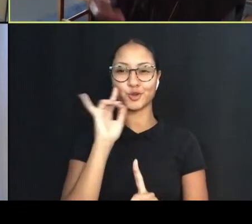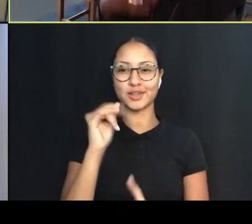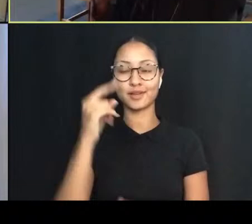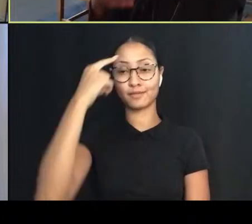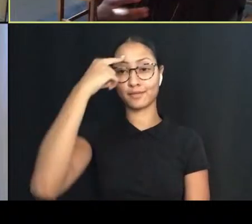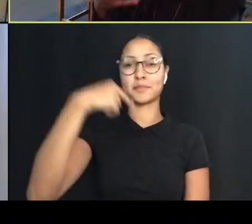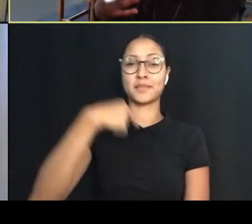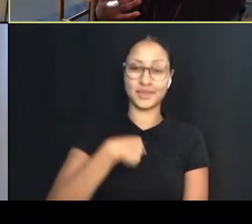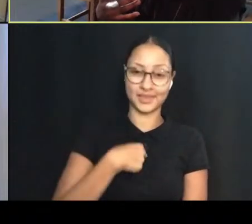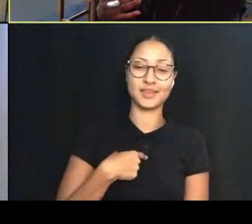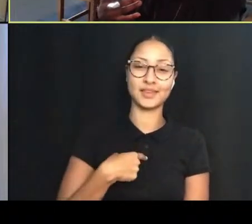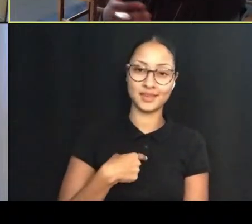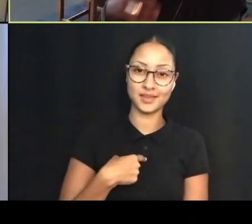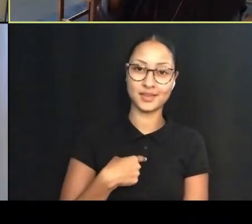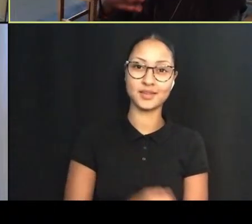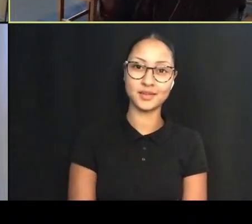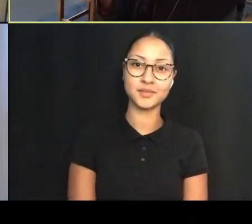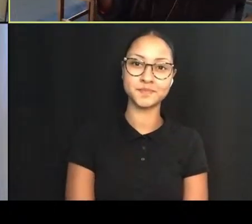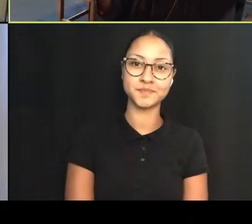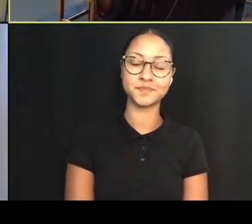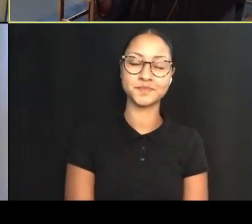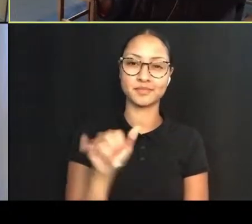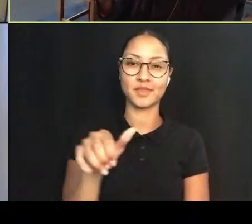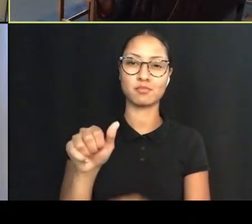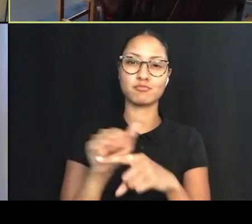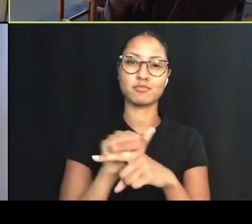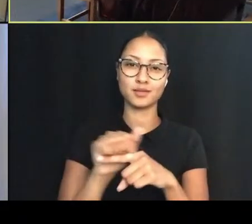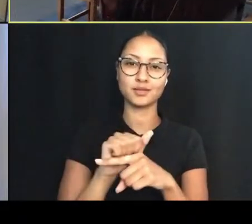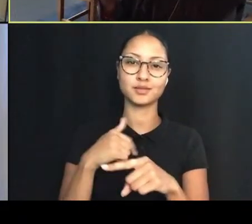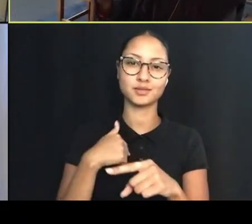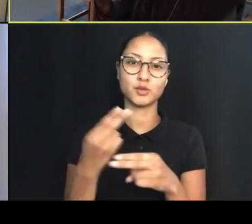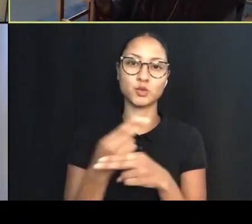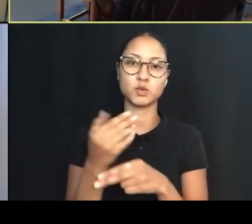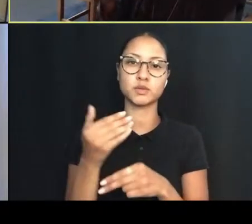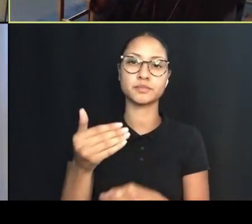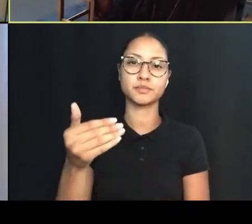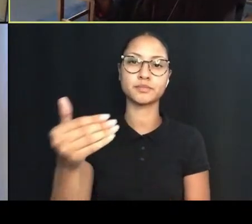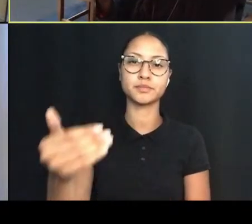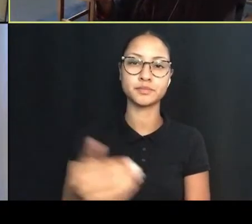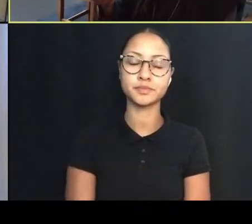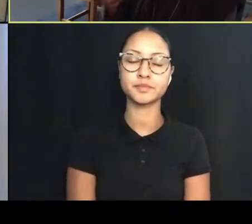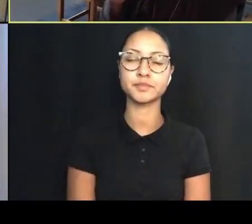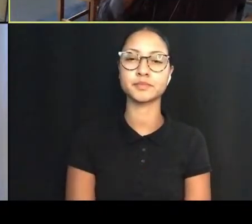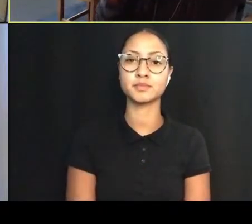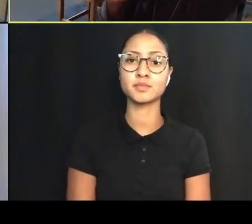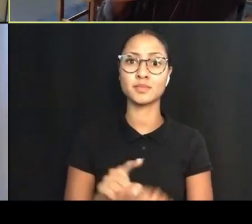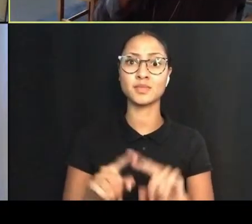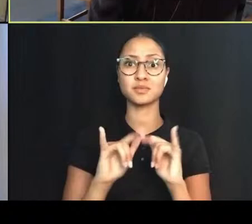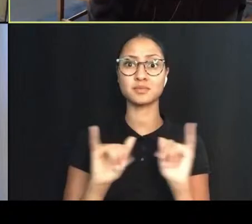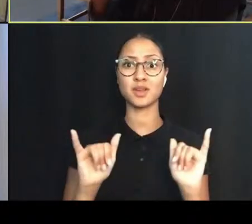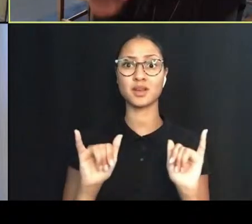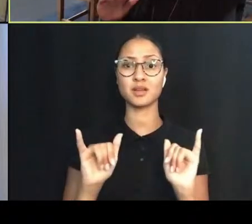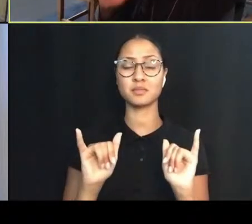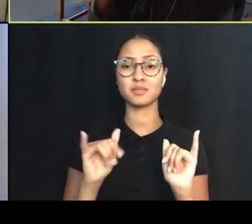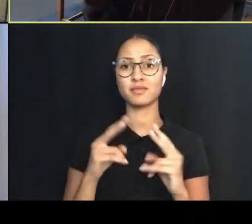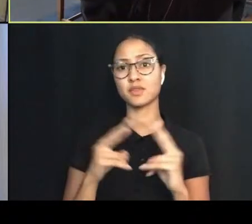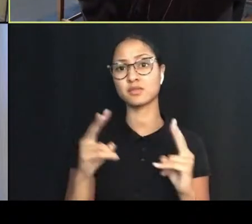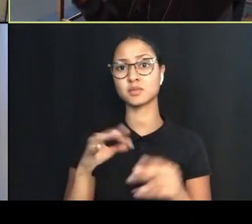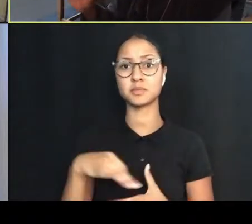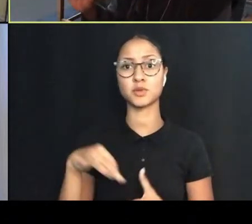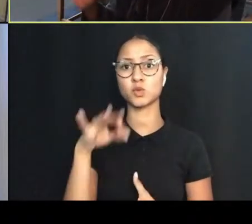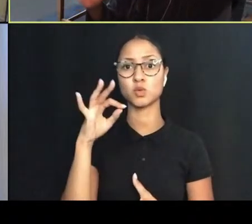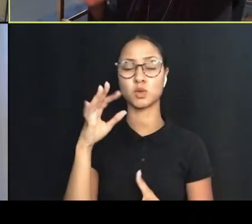that a kind of practice. But that also feels very, very, very spiritual, right? Or at least a way of working